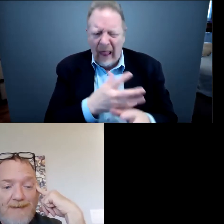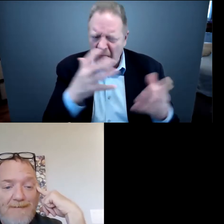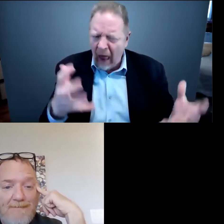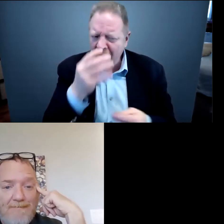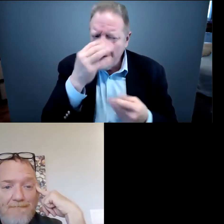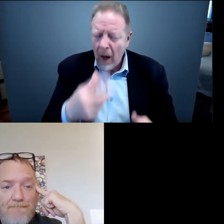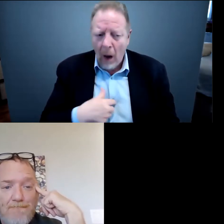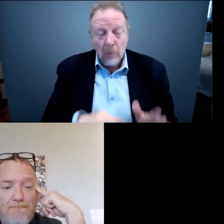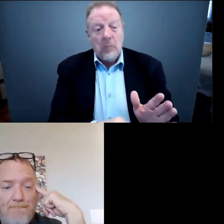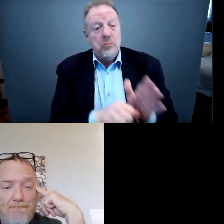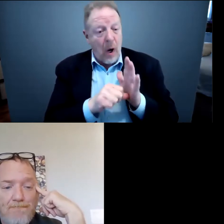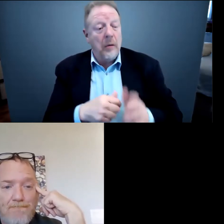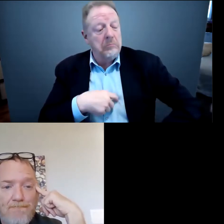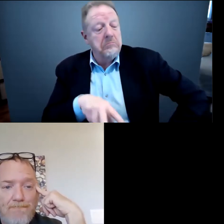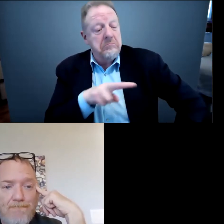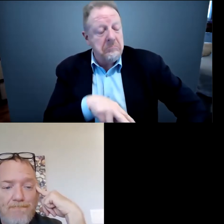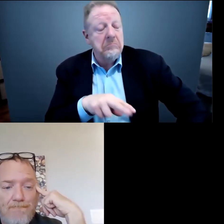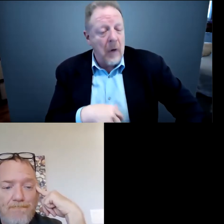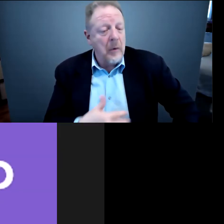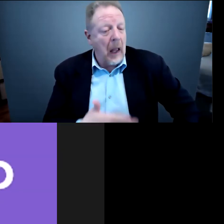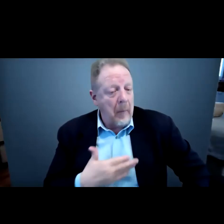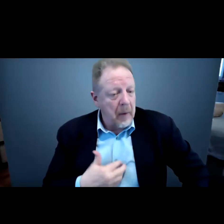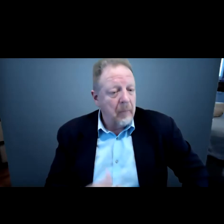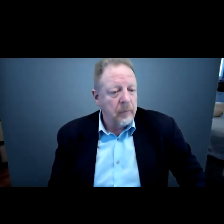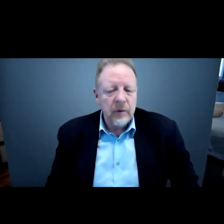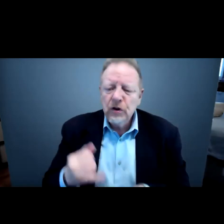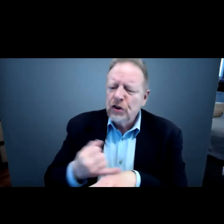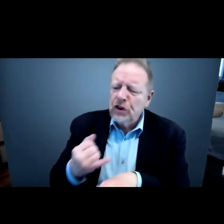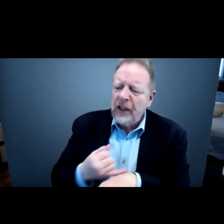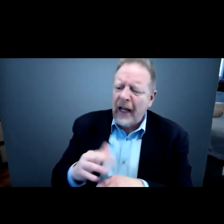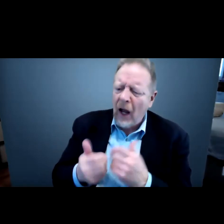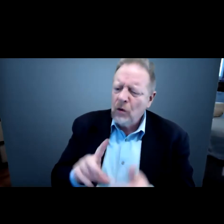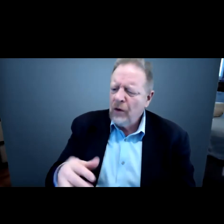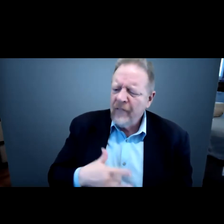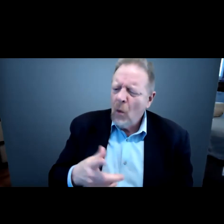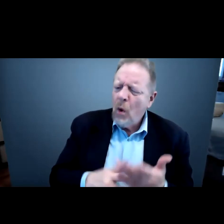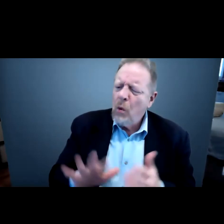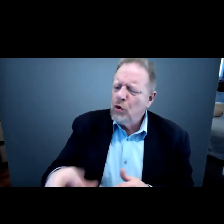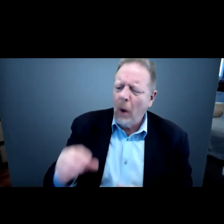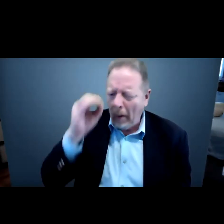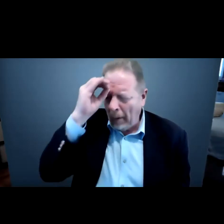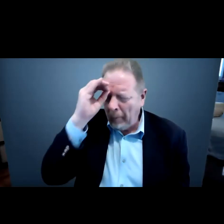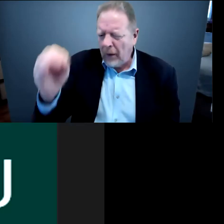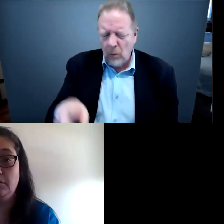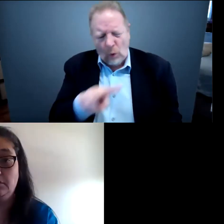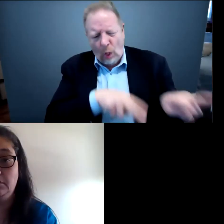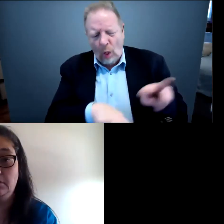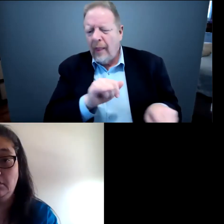us. Wonderful. Jeannie, how did you think? What were your opinions on it?